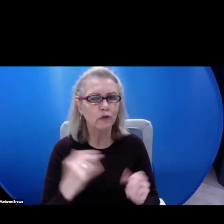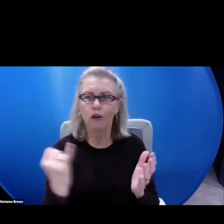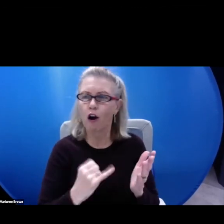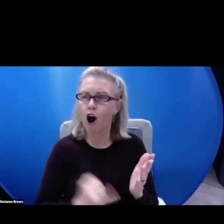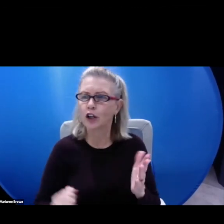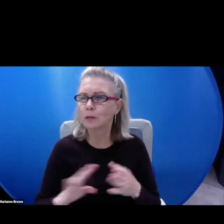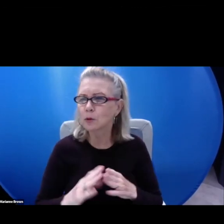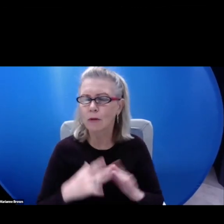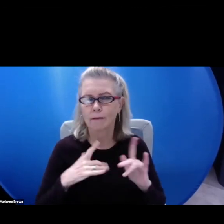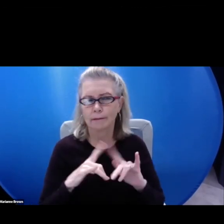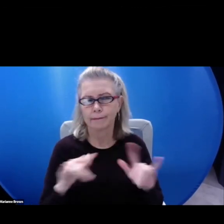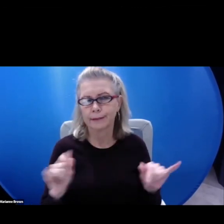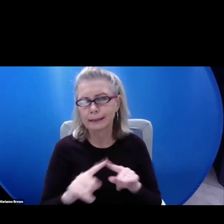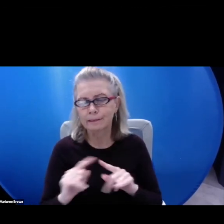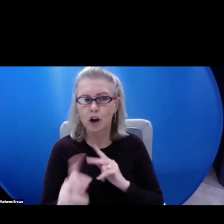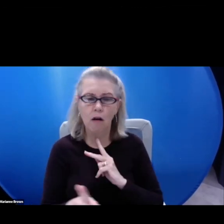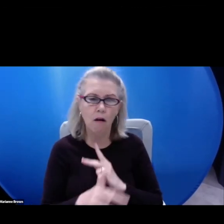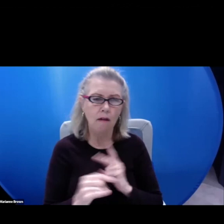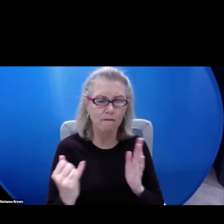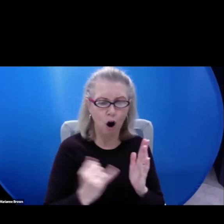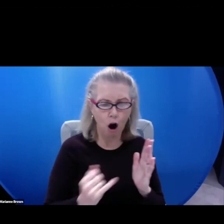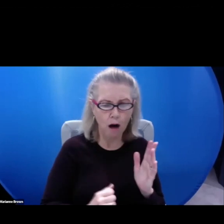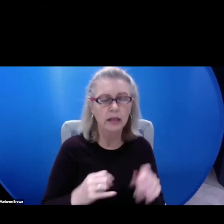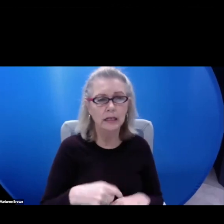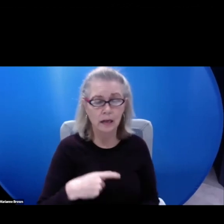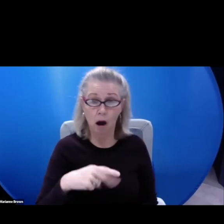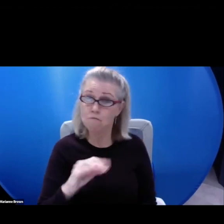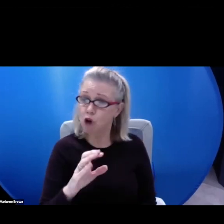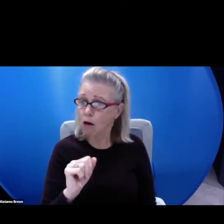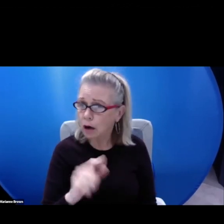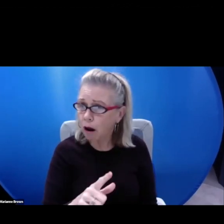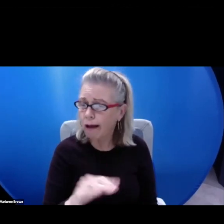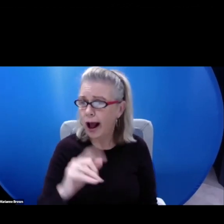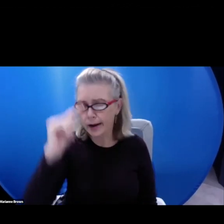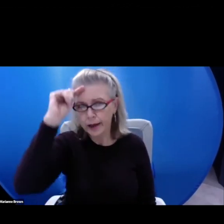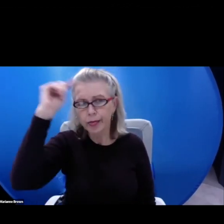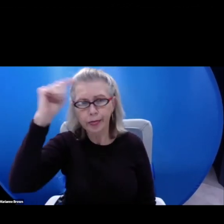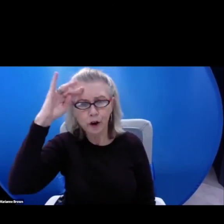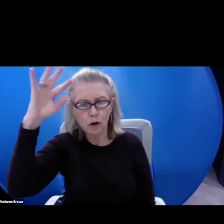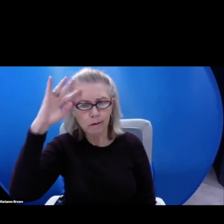forms of art, and practical and theoretical artist education.